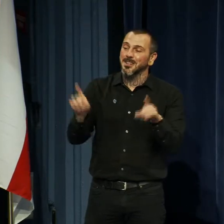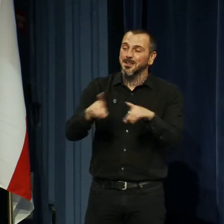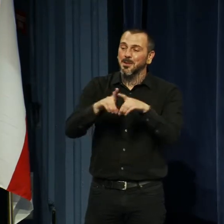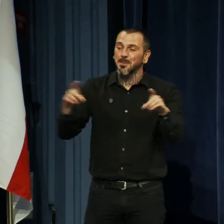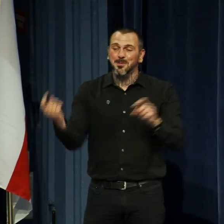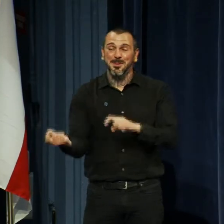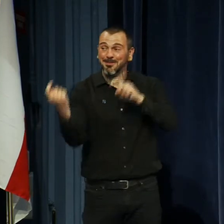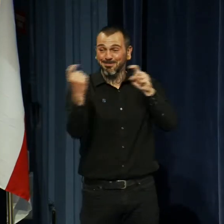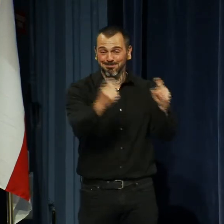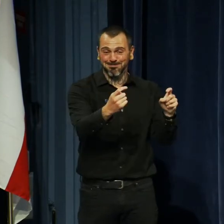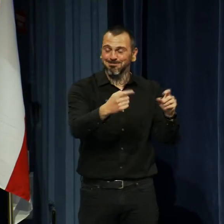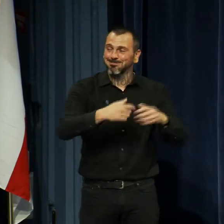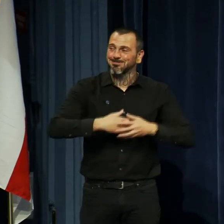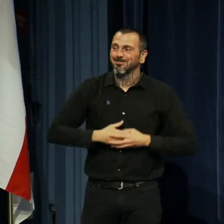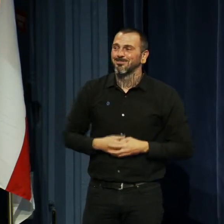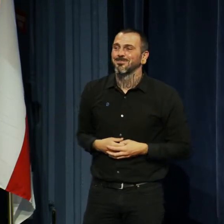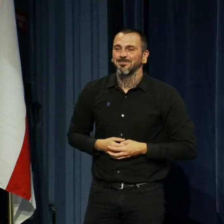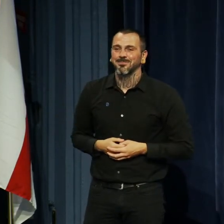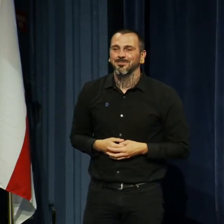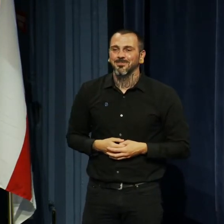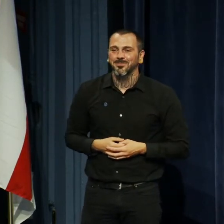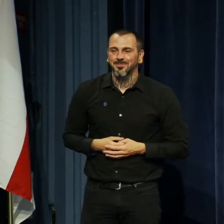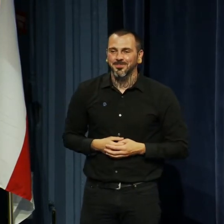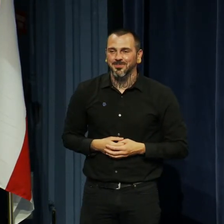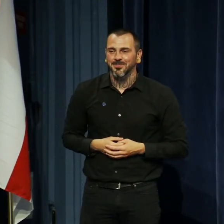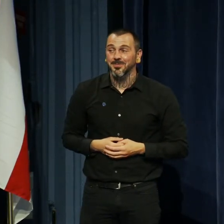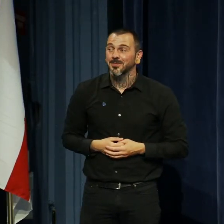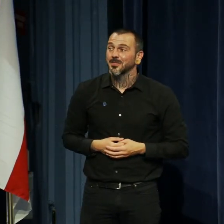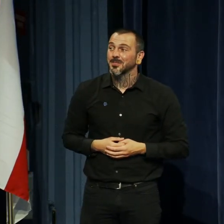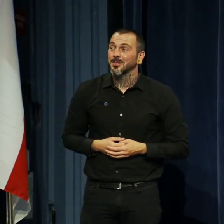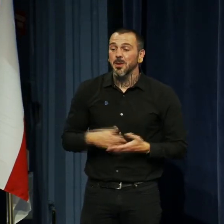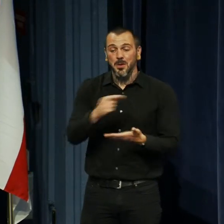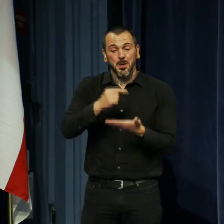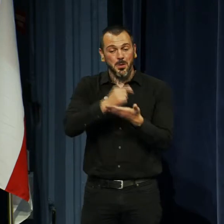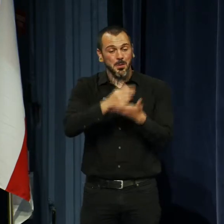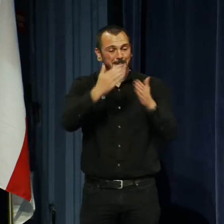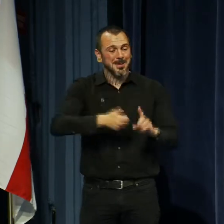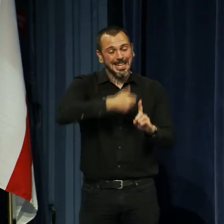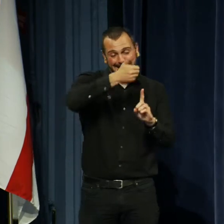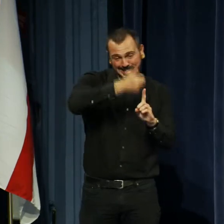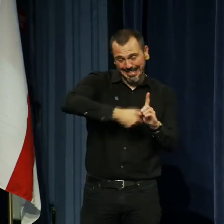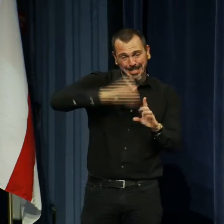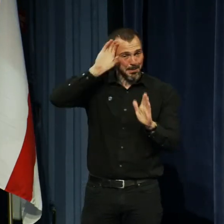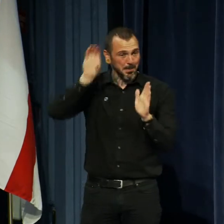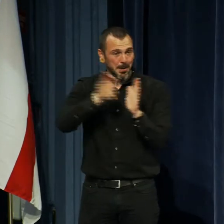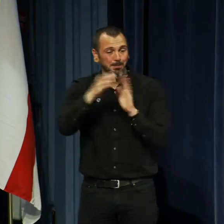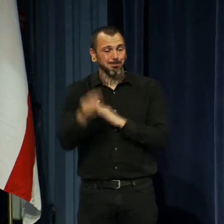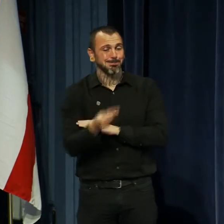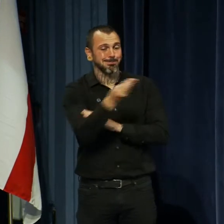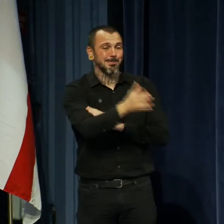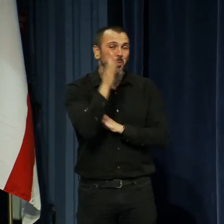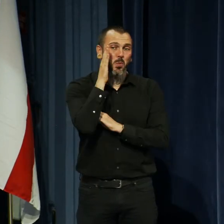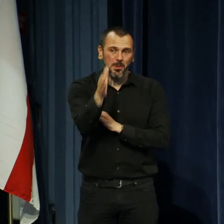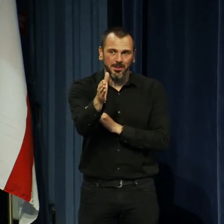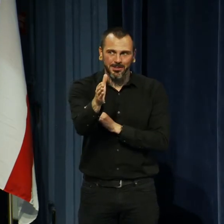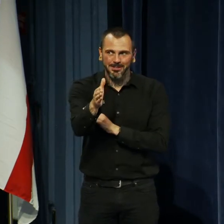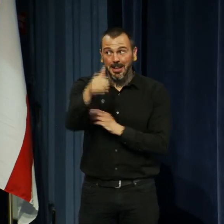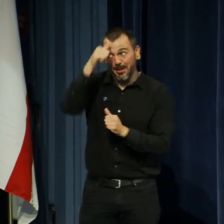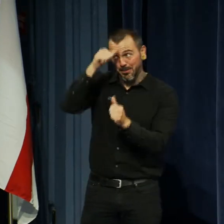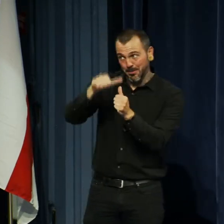At this time of year, sometimes we have to say goodbye to those in our Ivany Campus family who have chosen to retire. Today, I'd